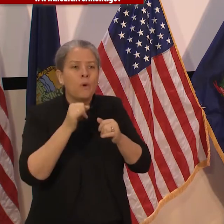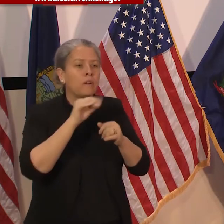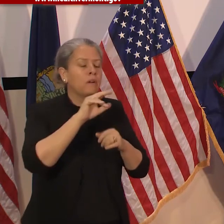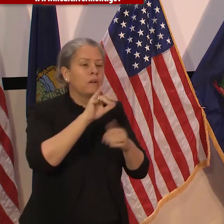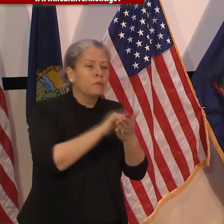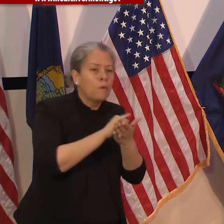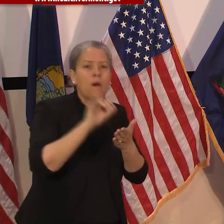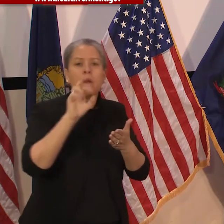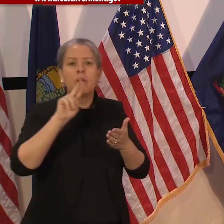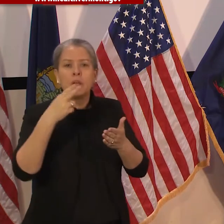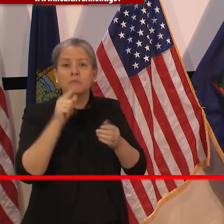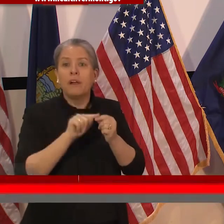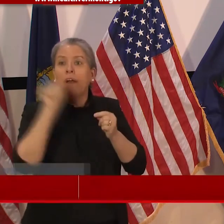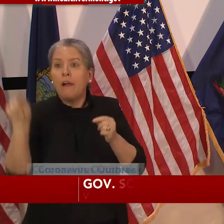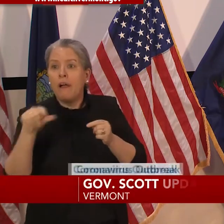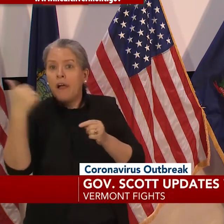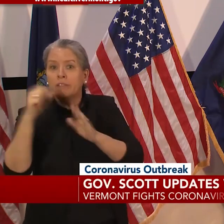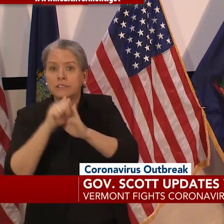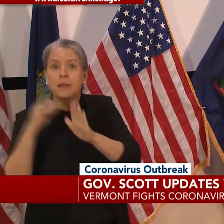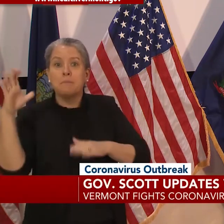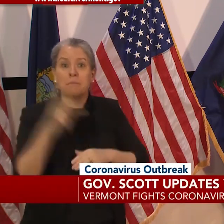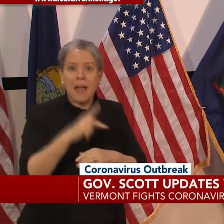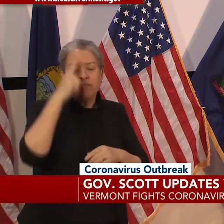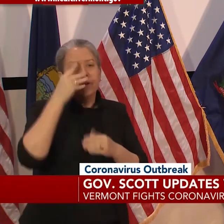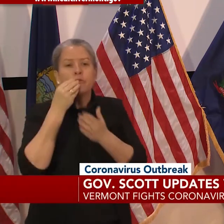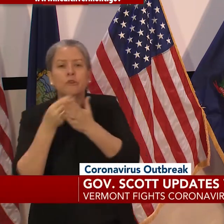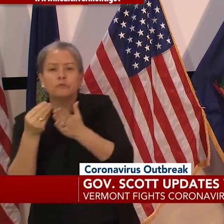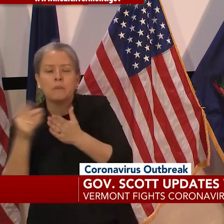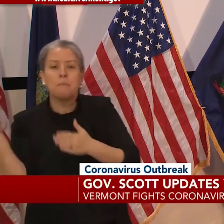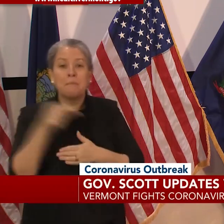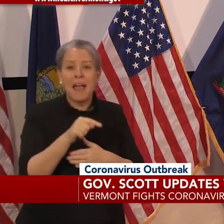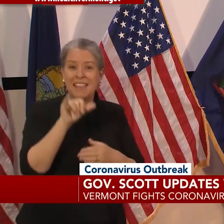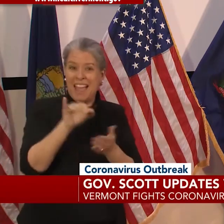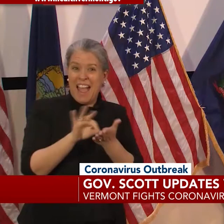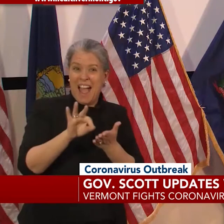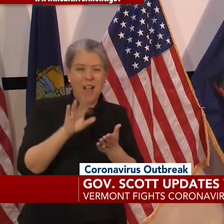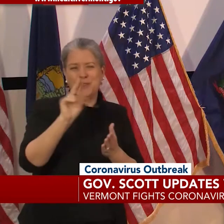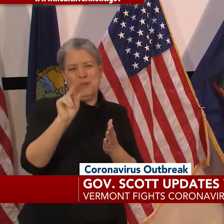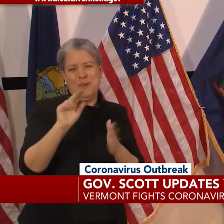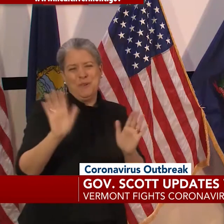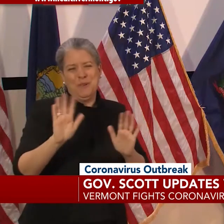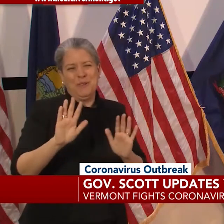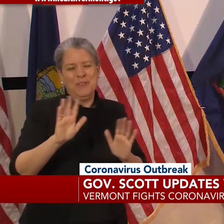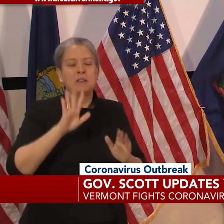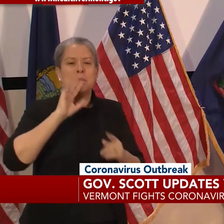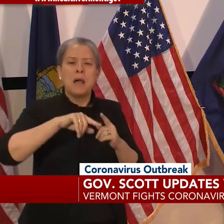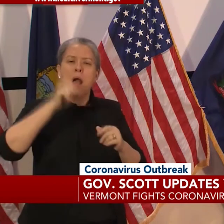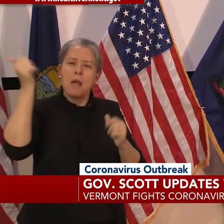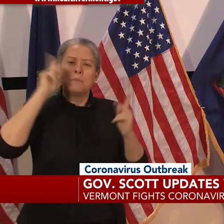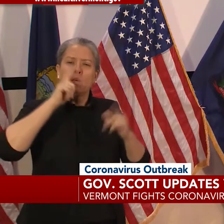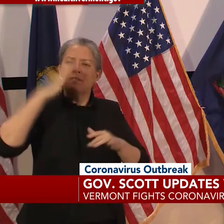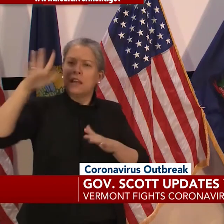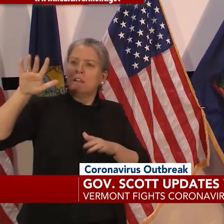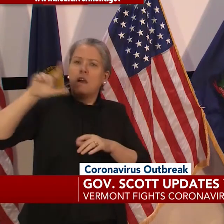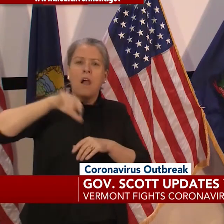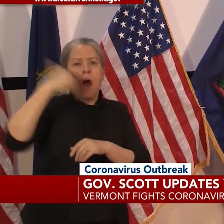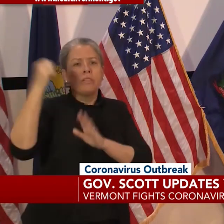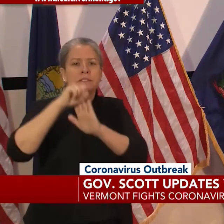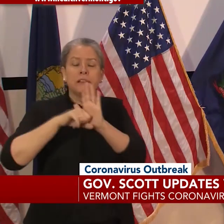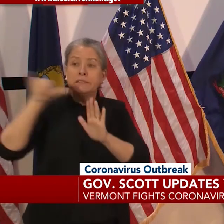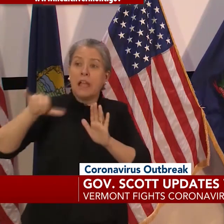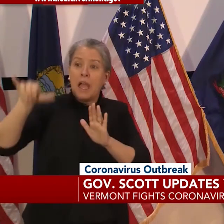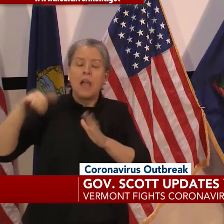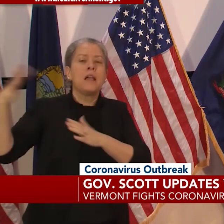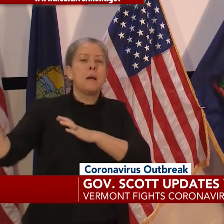To further support my stay-home order and this travel guidance, we've also included clarifying language for the lodging